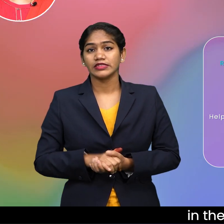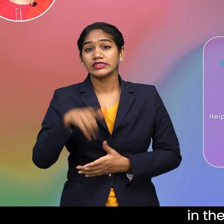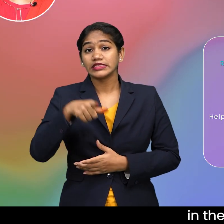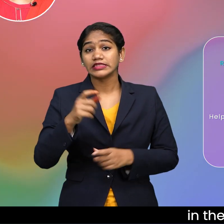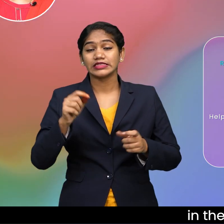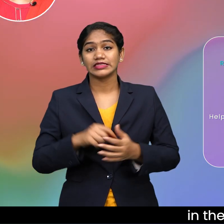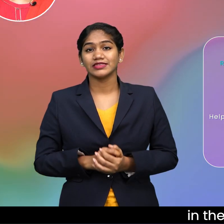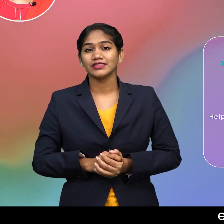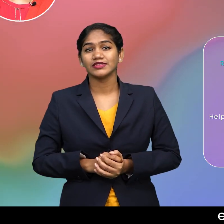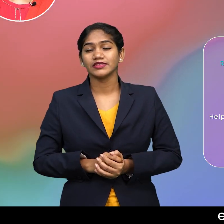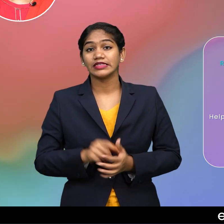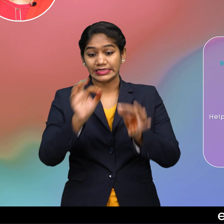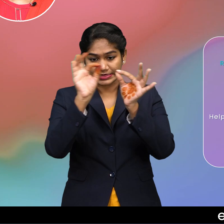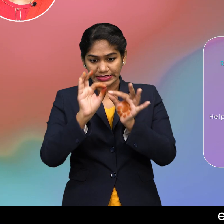of